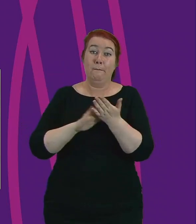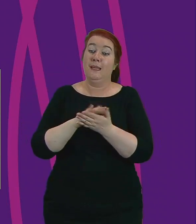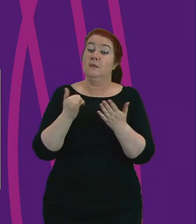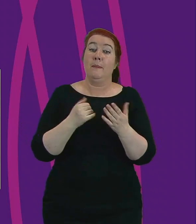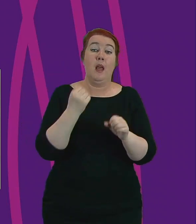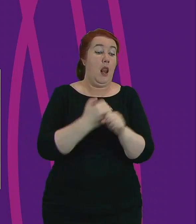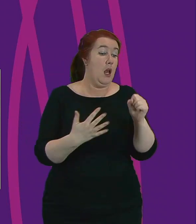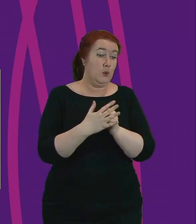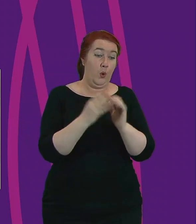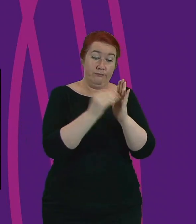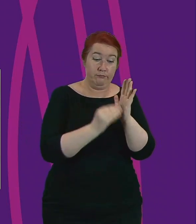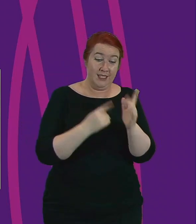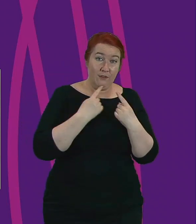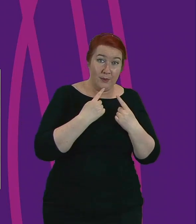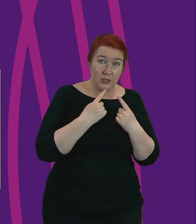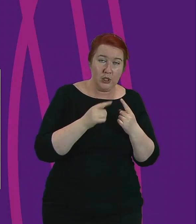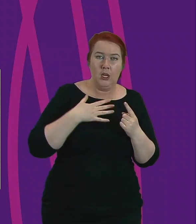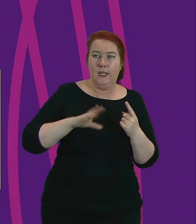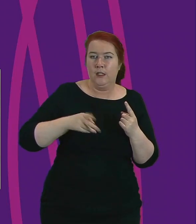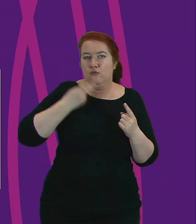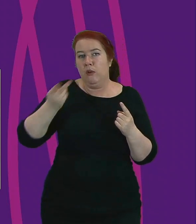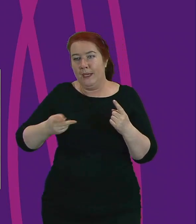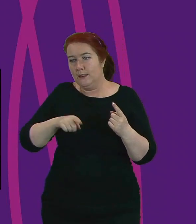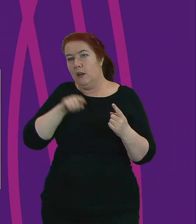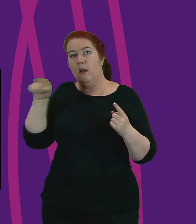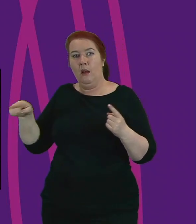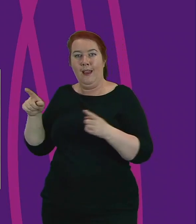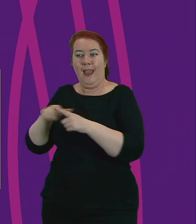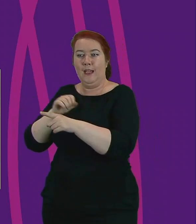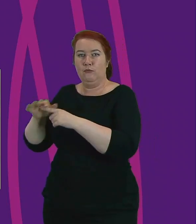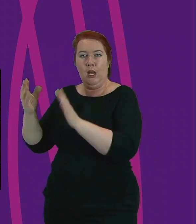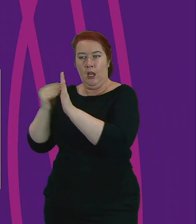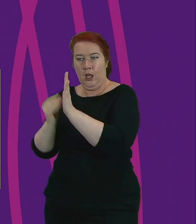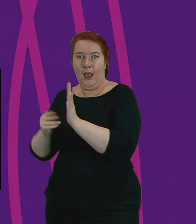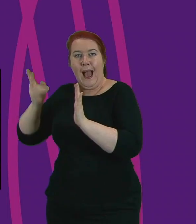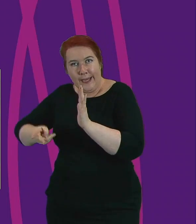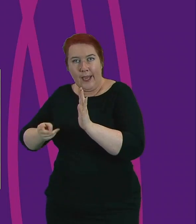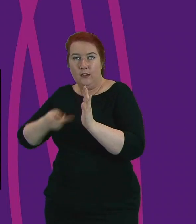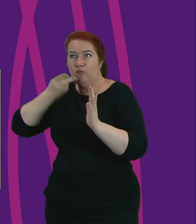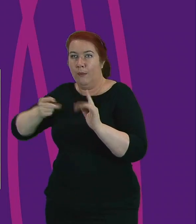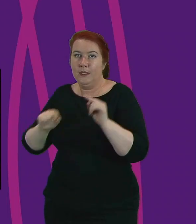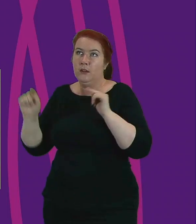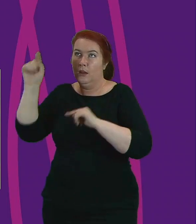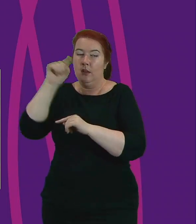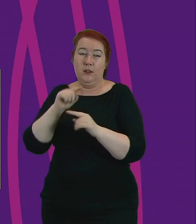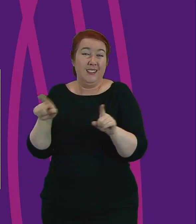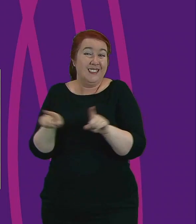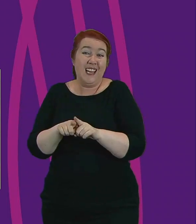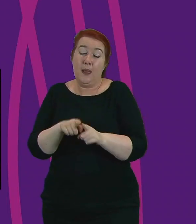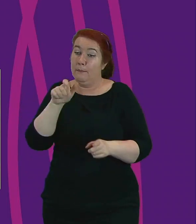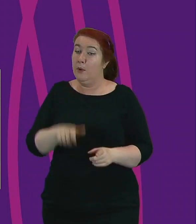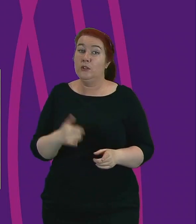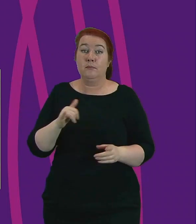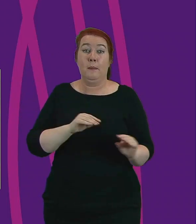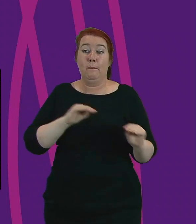in Glasgow, you'll need to record that again in Edinburgh if you need the same treatment in Edinburgh. And the same is often true for patients moving between